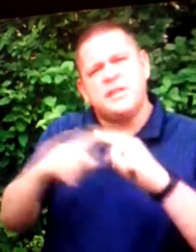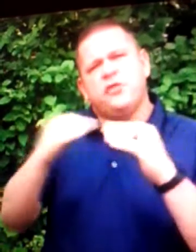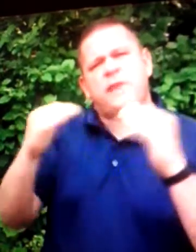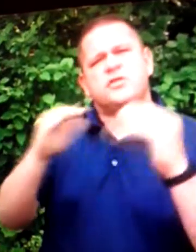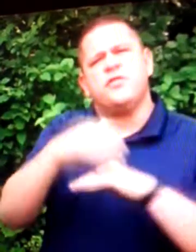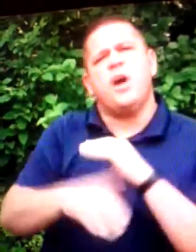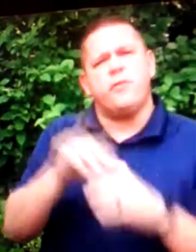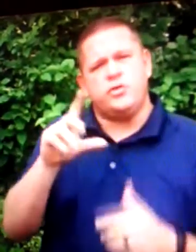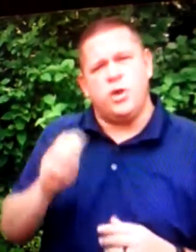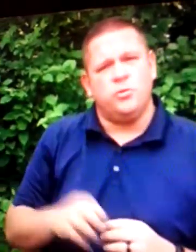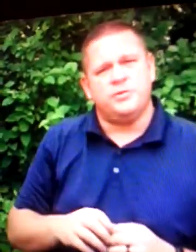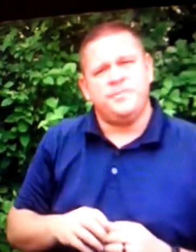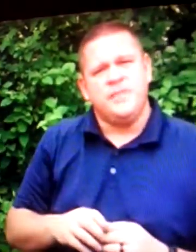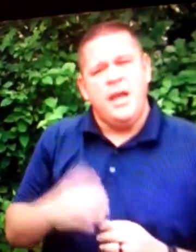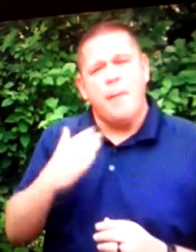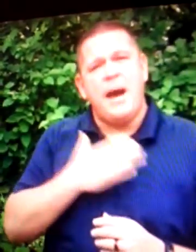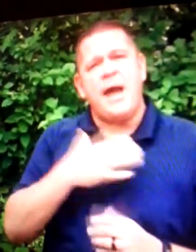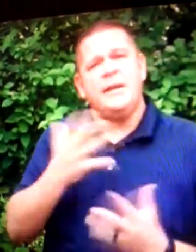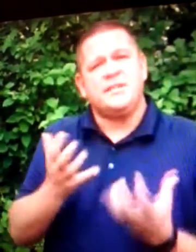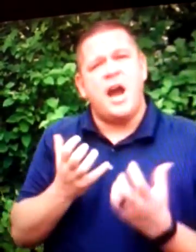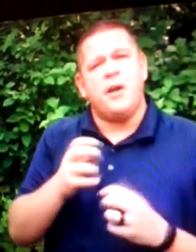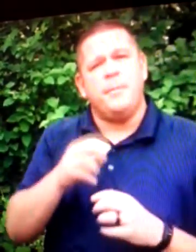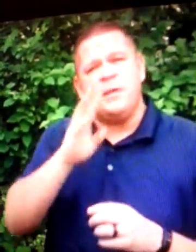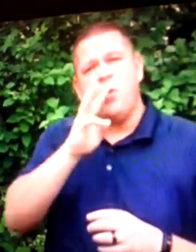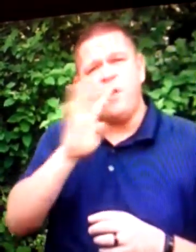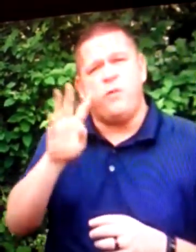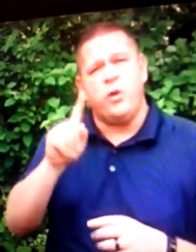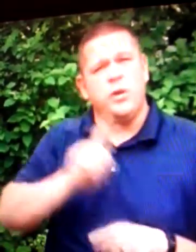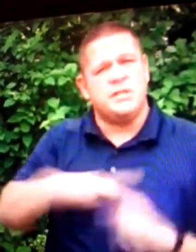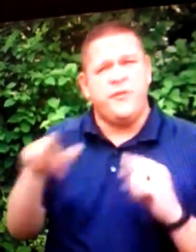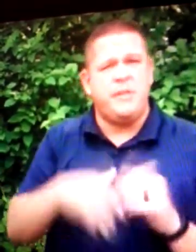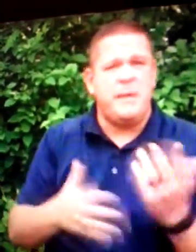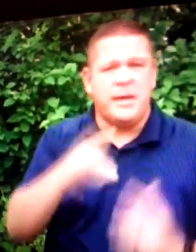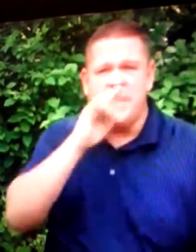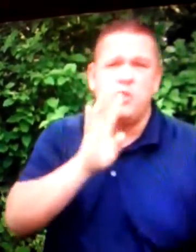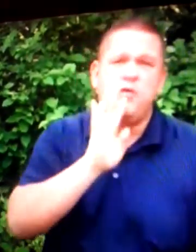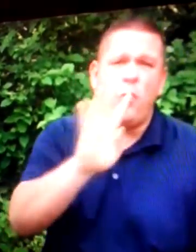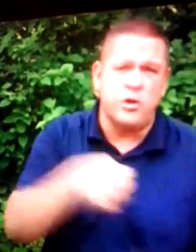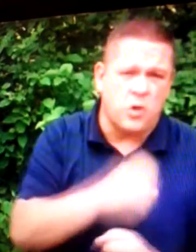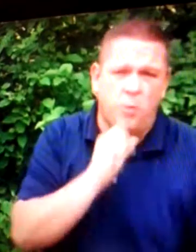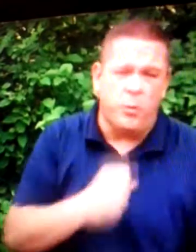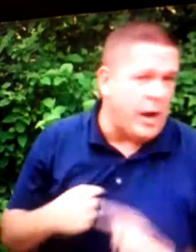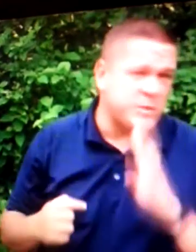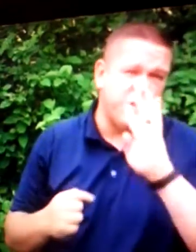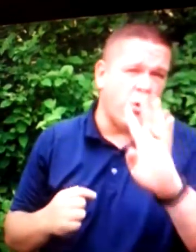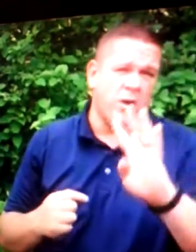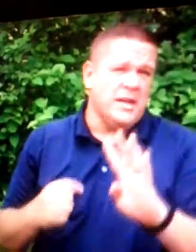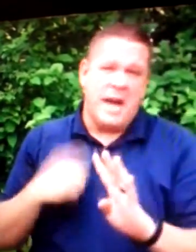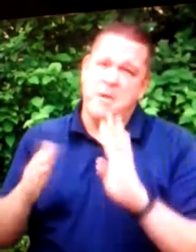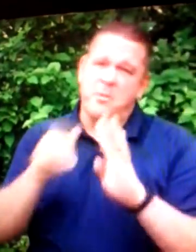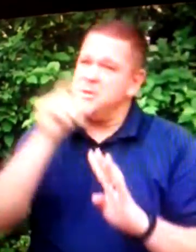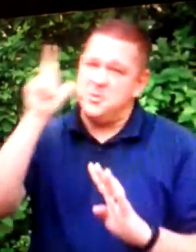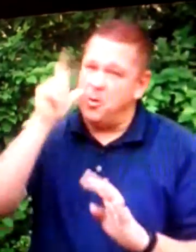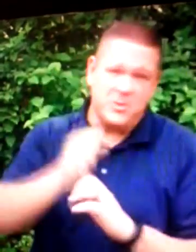everybody has different levels of comfort zones. My desire to be in the water at 41 is different than maybe a kid that's 4 years old. But when I was 4, I probably wouldn't have